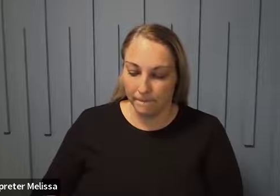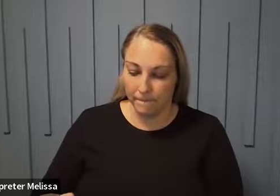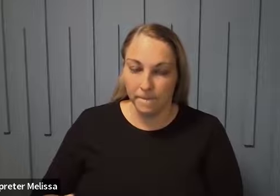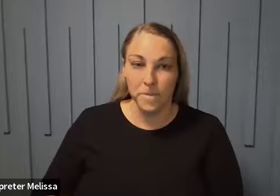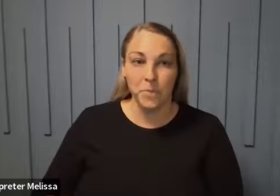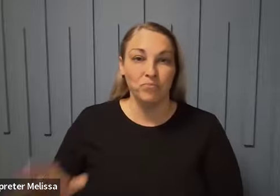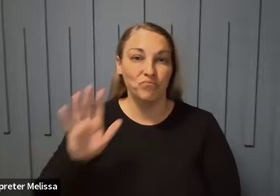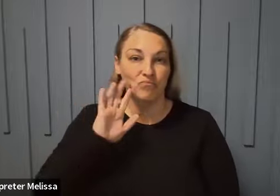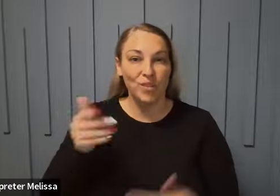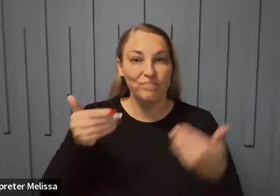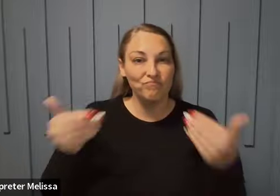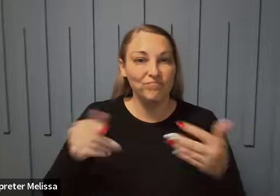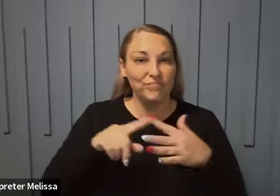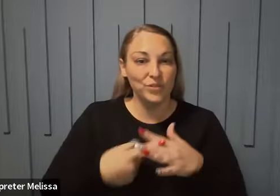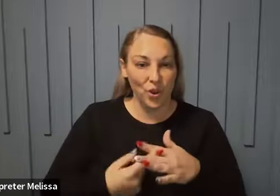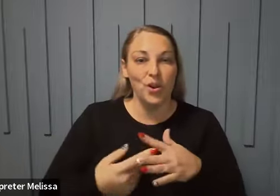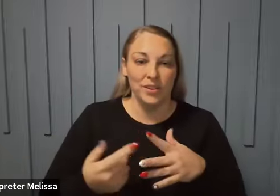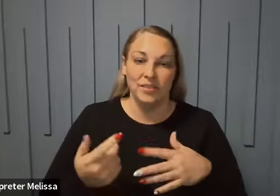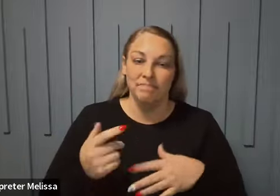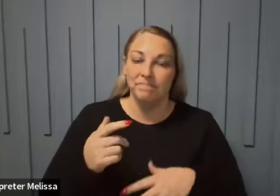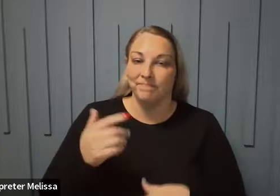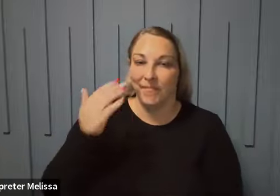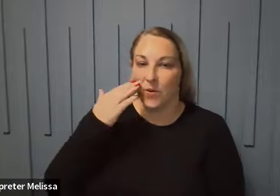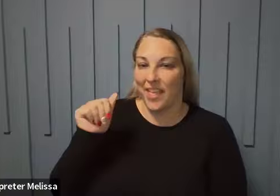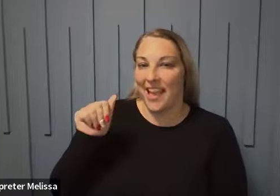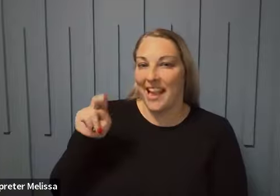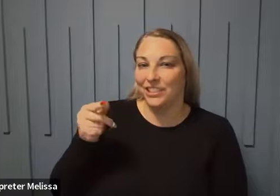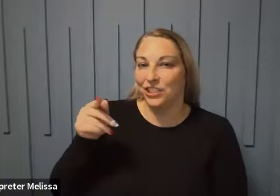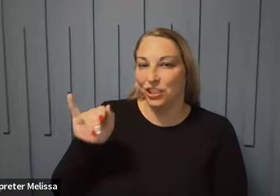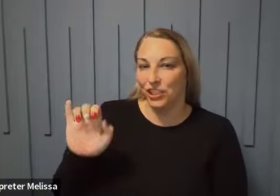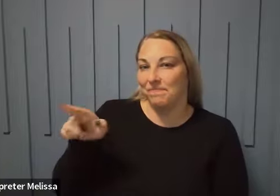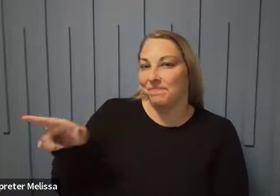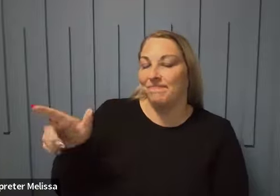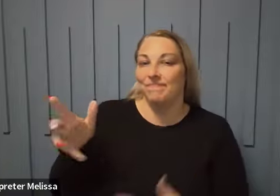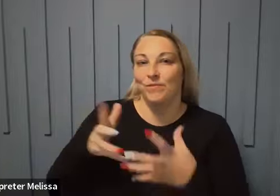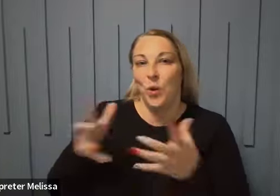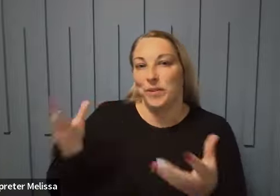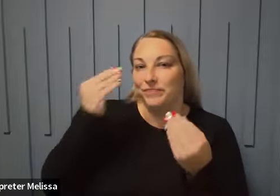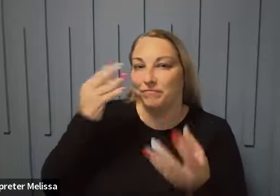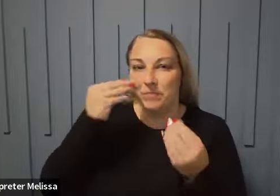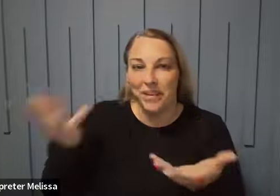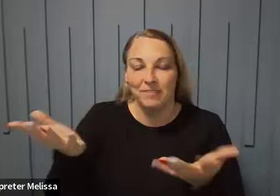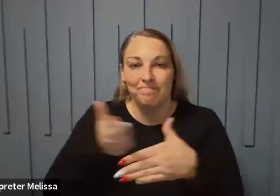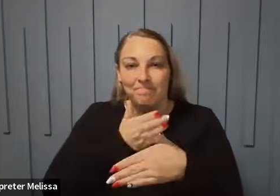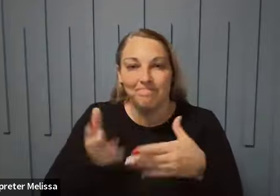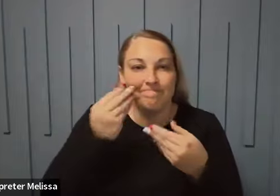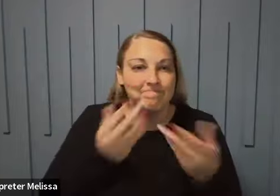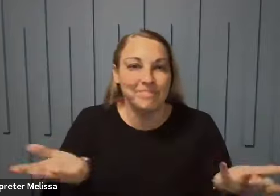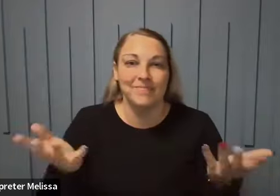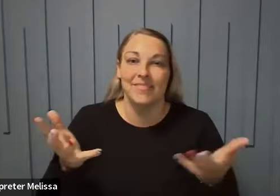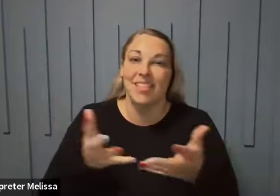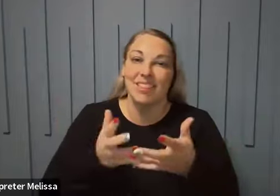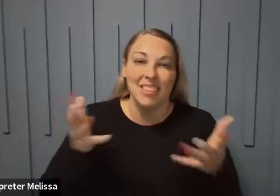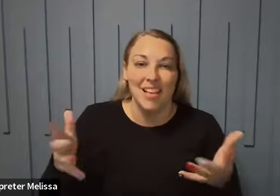Okay, well, we're going to get started because I know, Angie, you have so much information to share and such